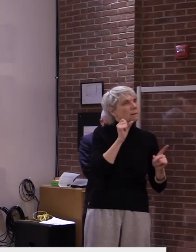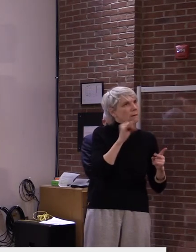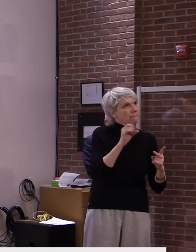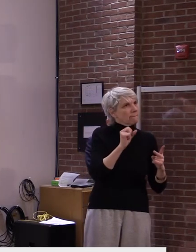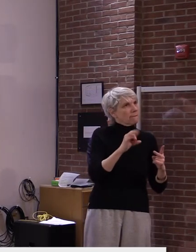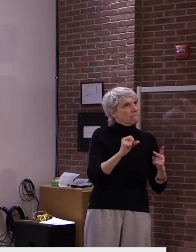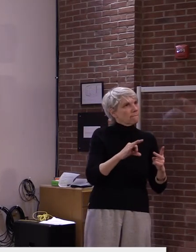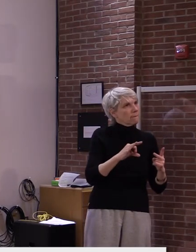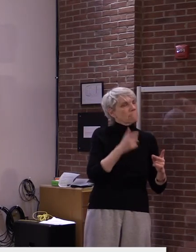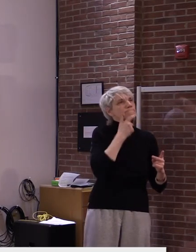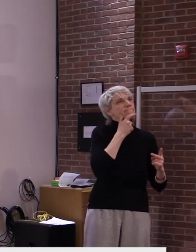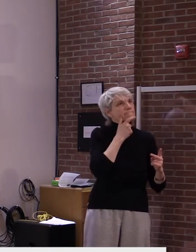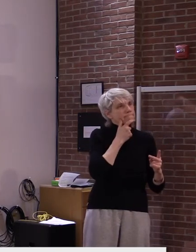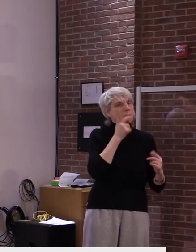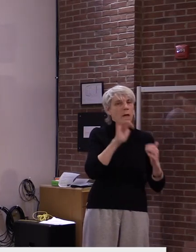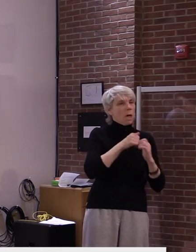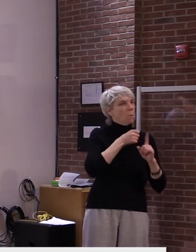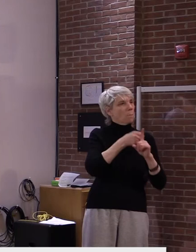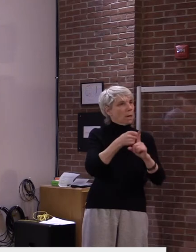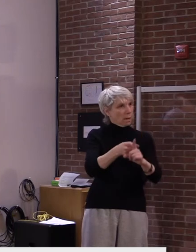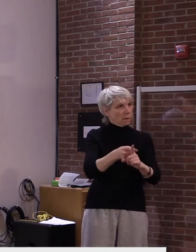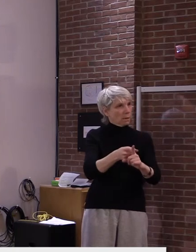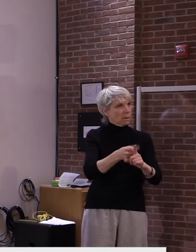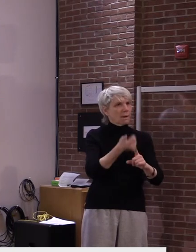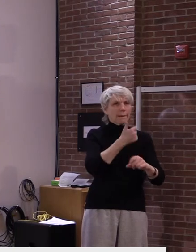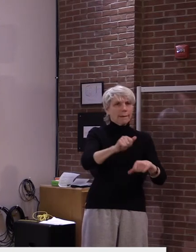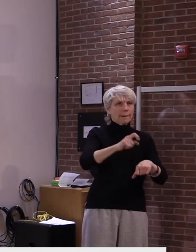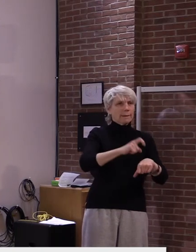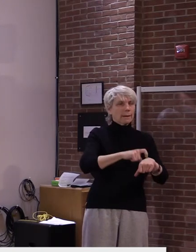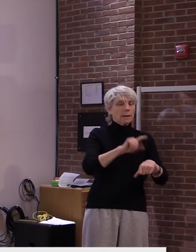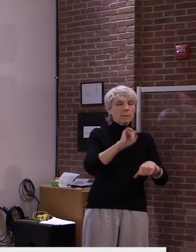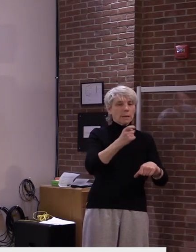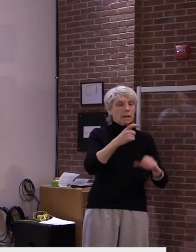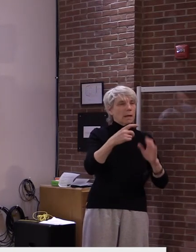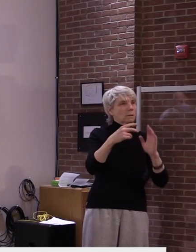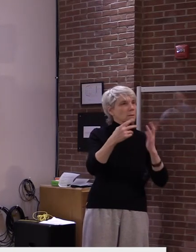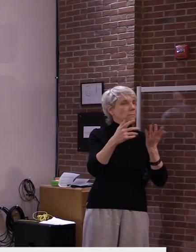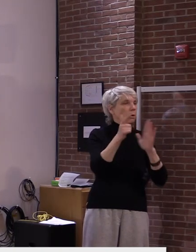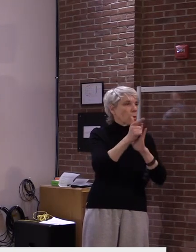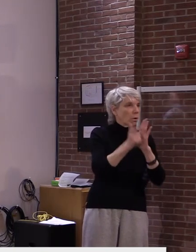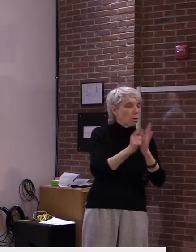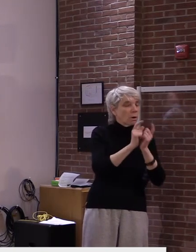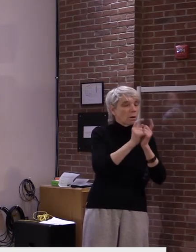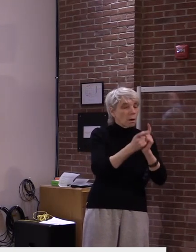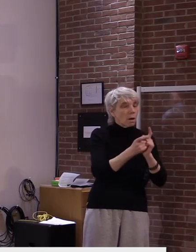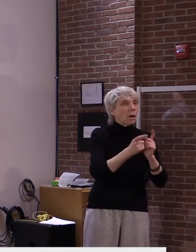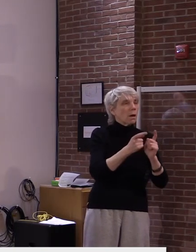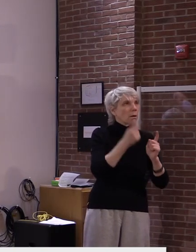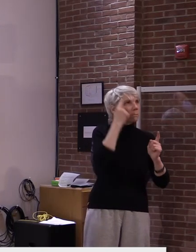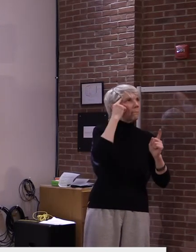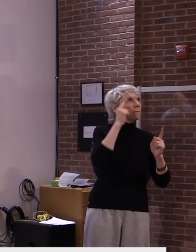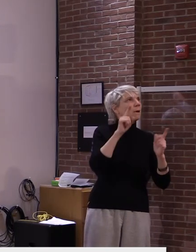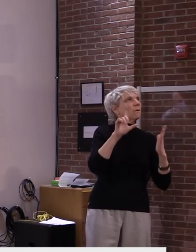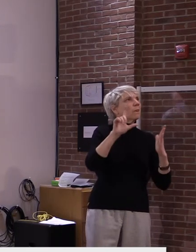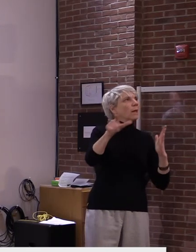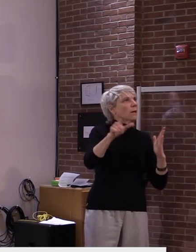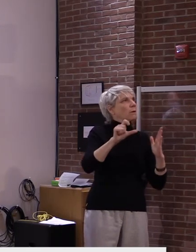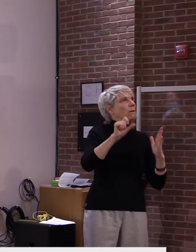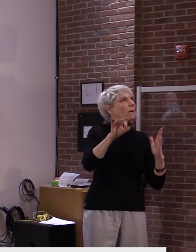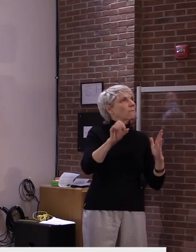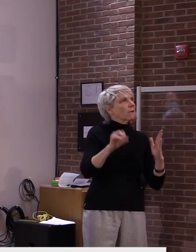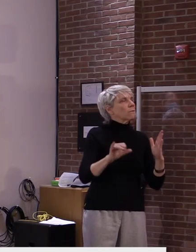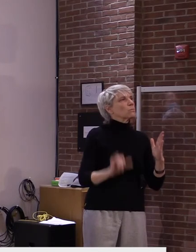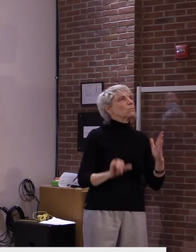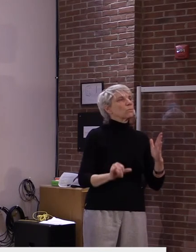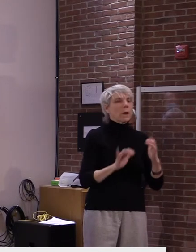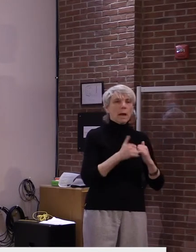effect, if you make any change at all, that could have an impact somewhere else. So we want to just